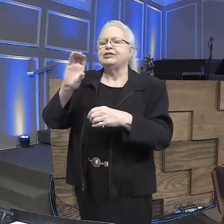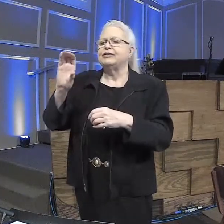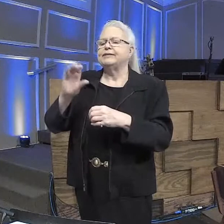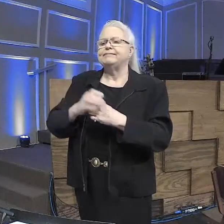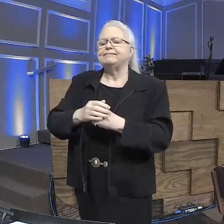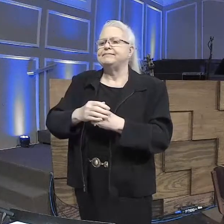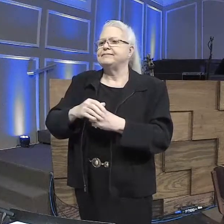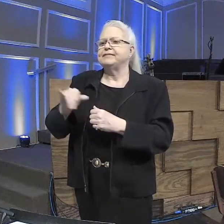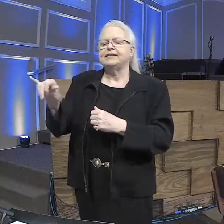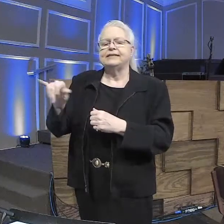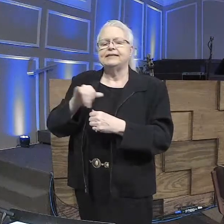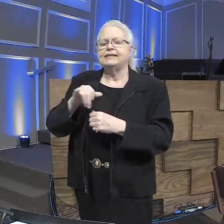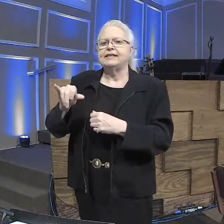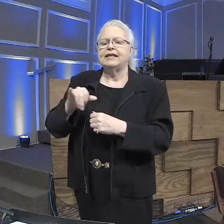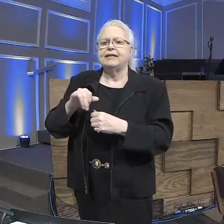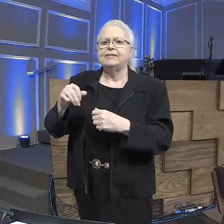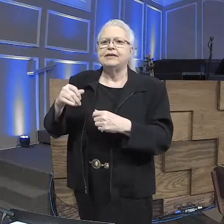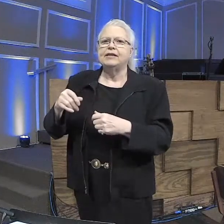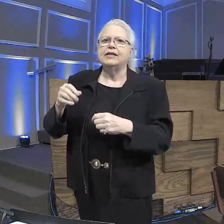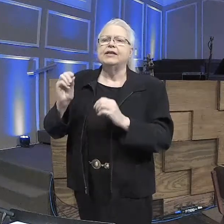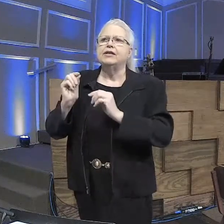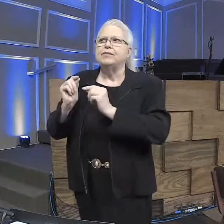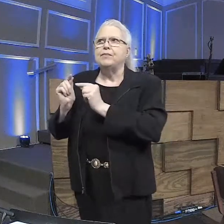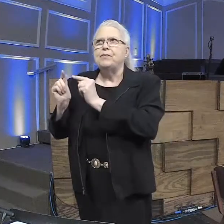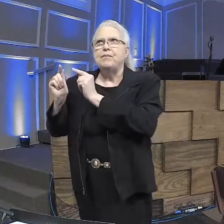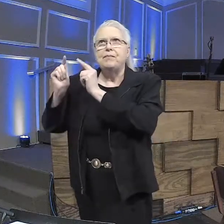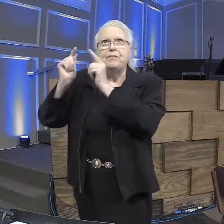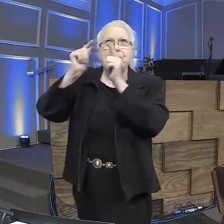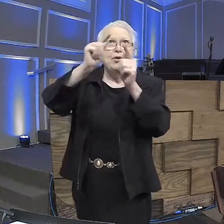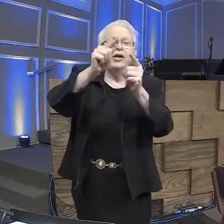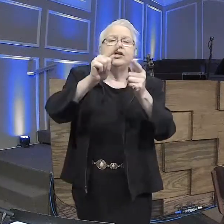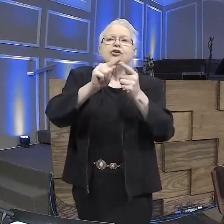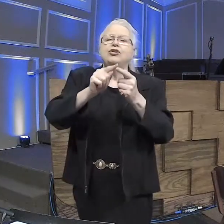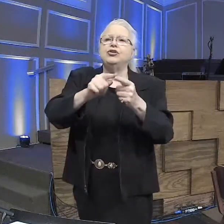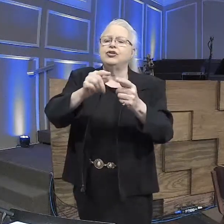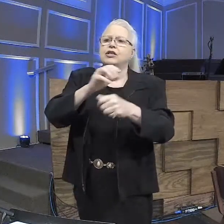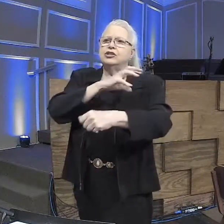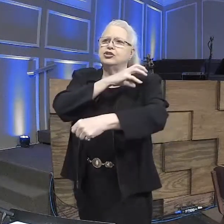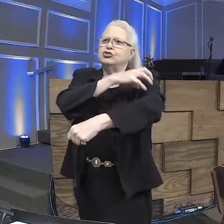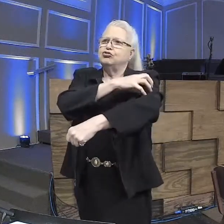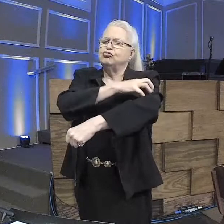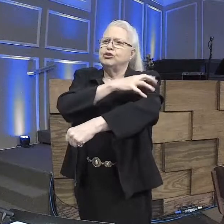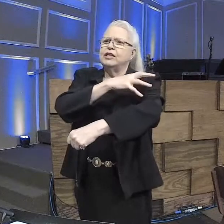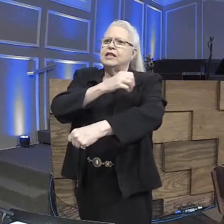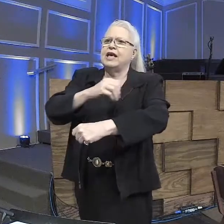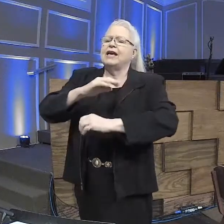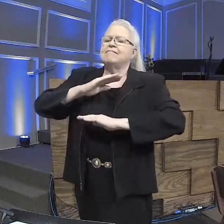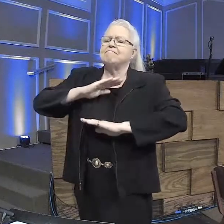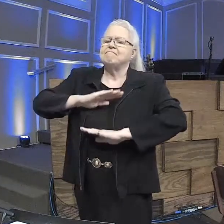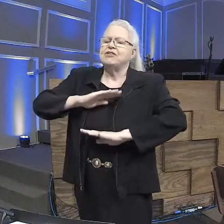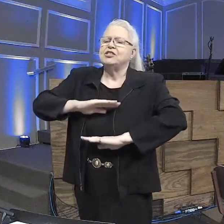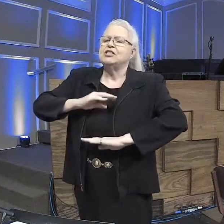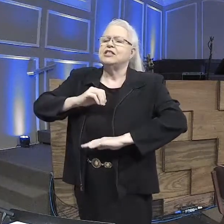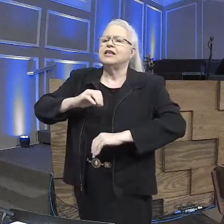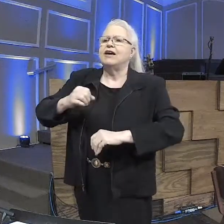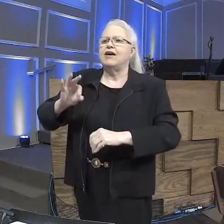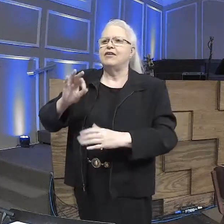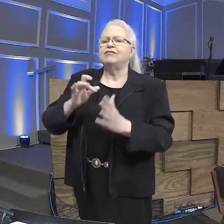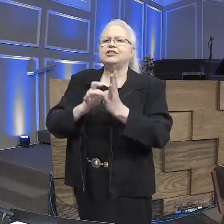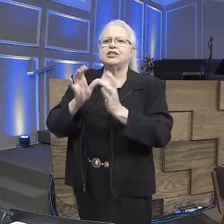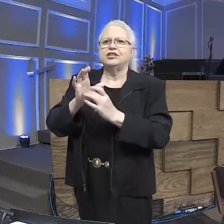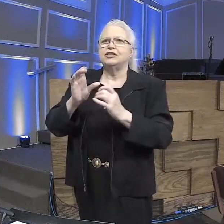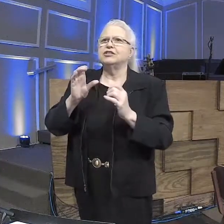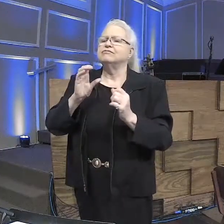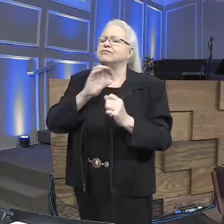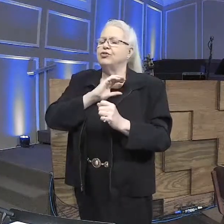this church has been doing, and that's pointing you to the strength and the sufficiency of Jesus Christ. Indeed, He is able. For